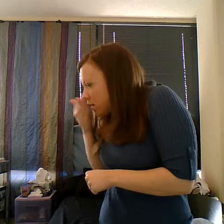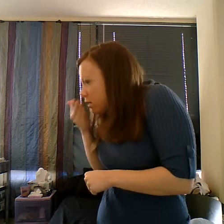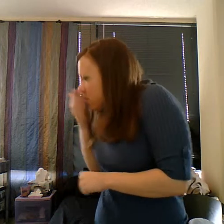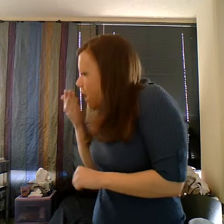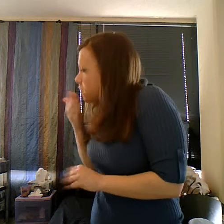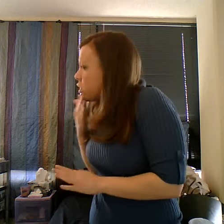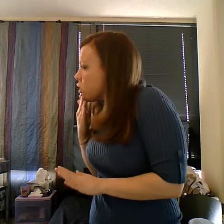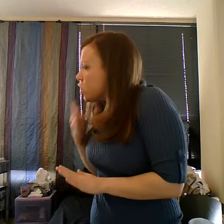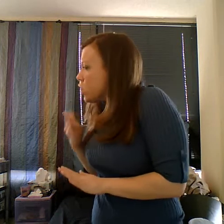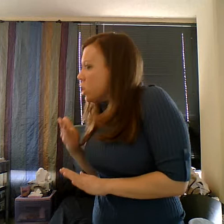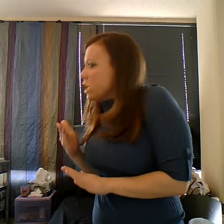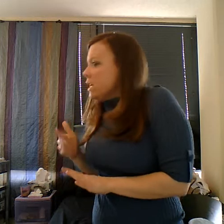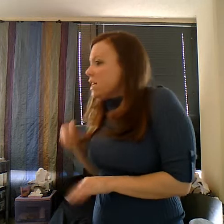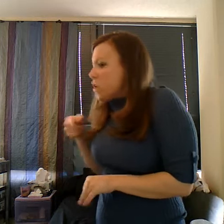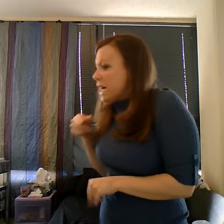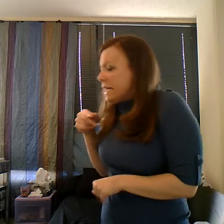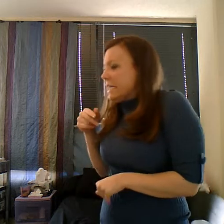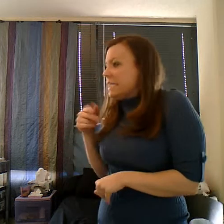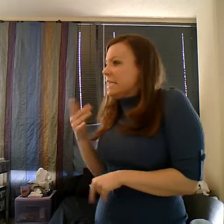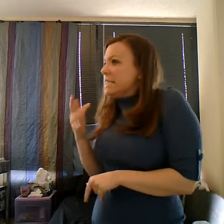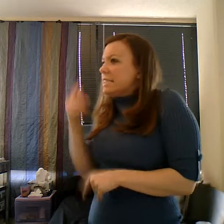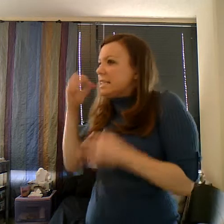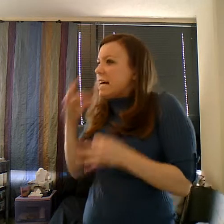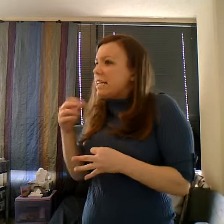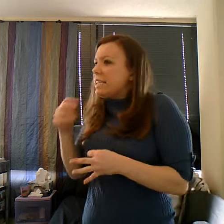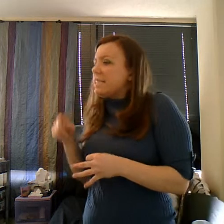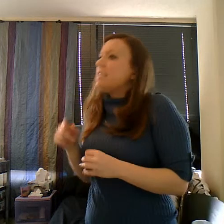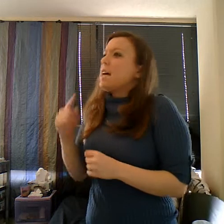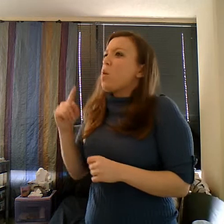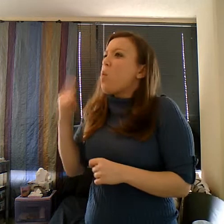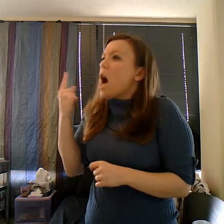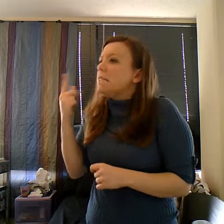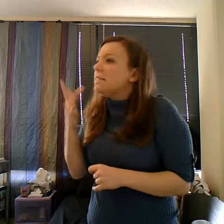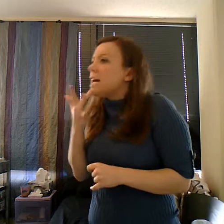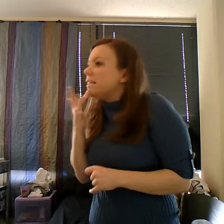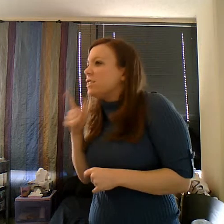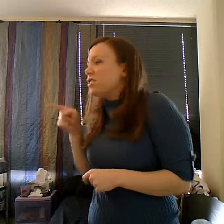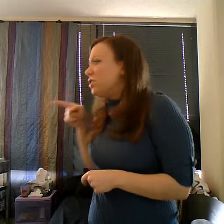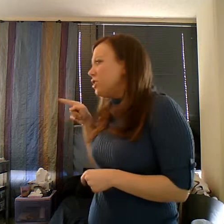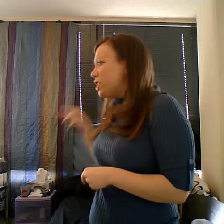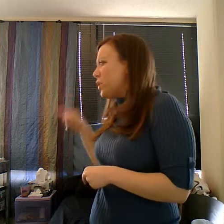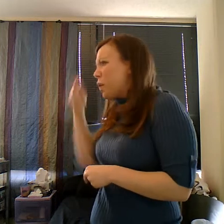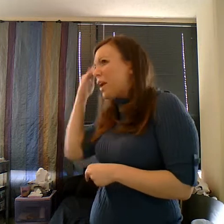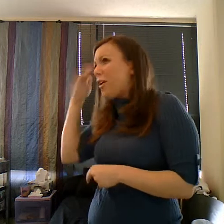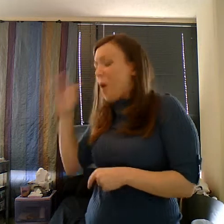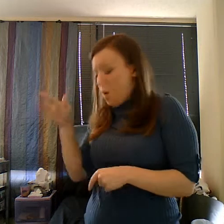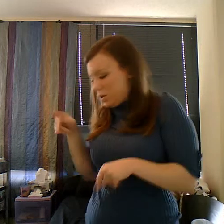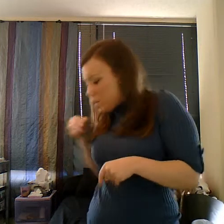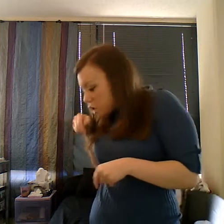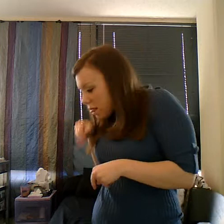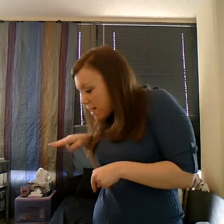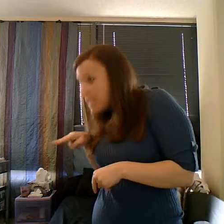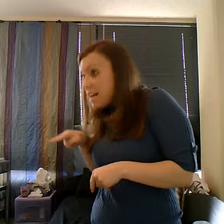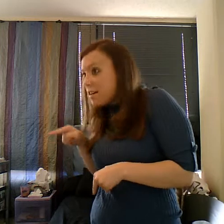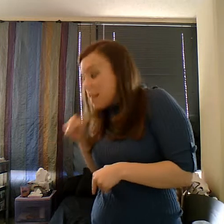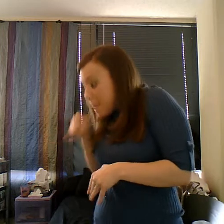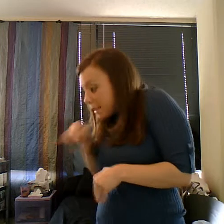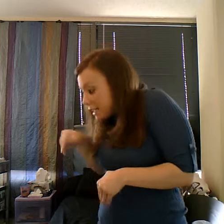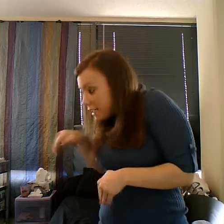the gruel. He was still hungry. So he ate the pot as well. Well, just then the old woman walked in the door. And she looked at her